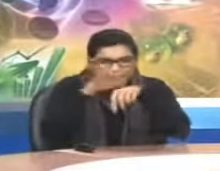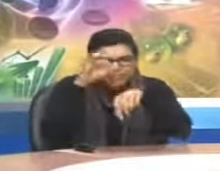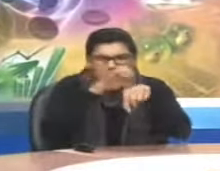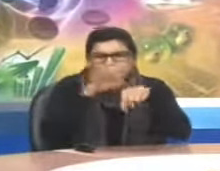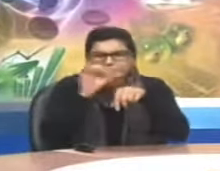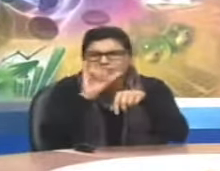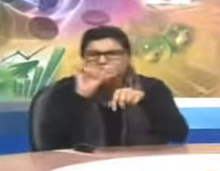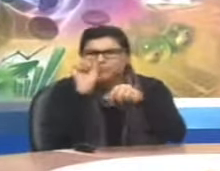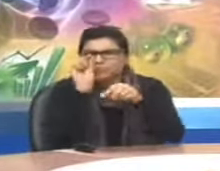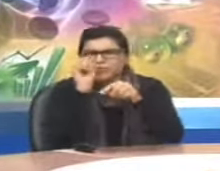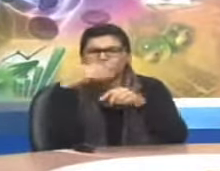then about